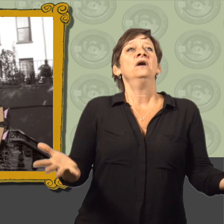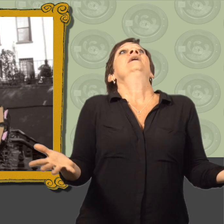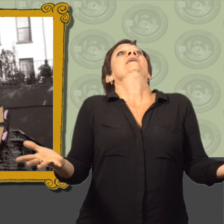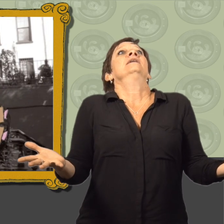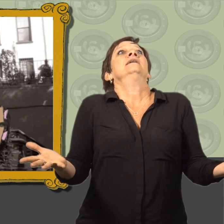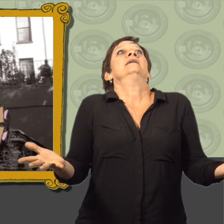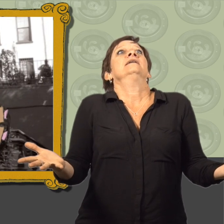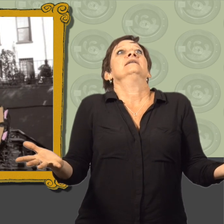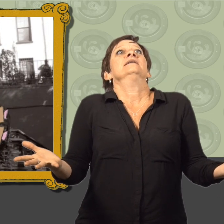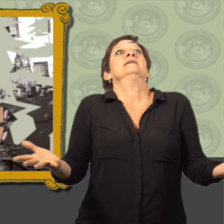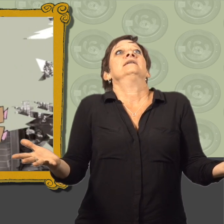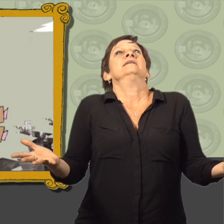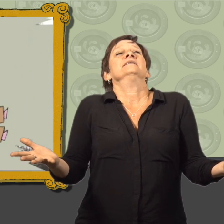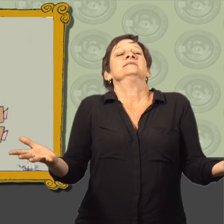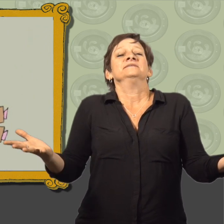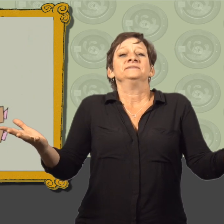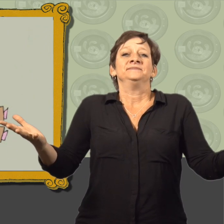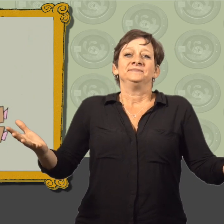Who?